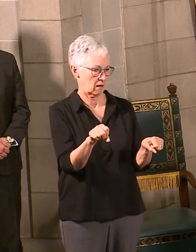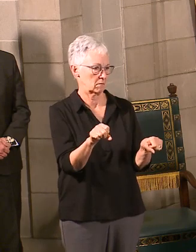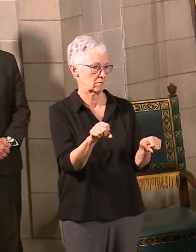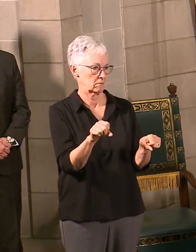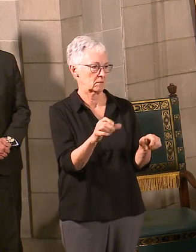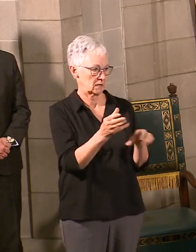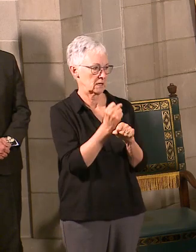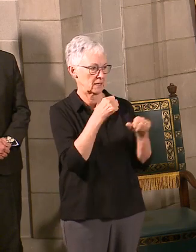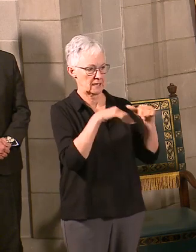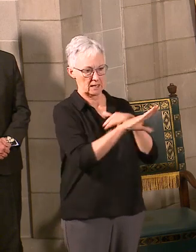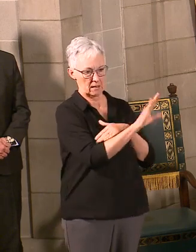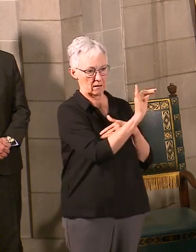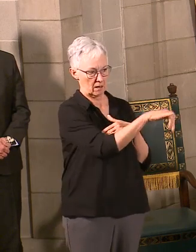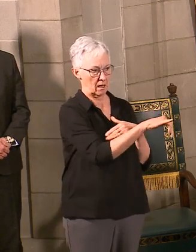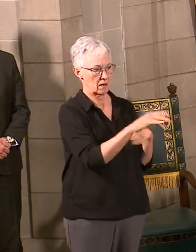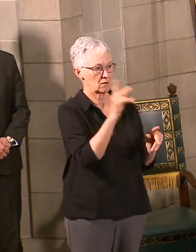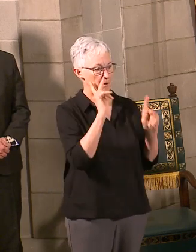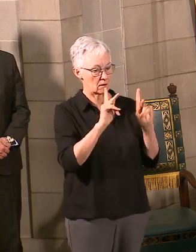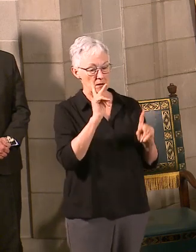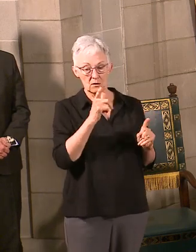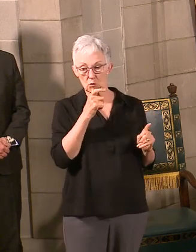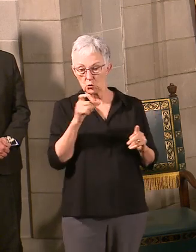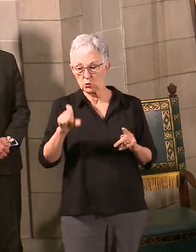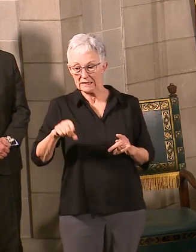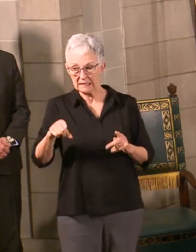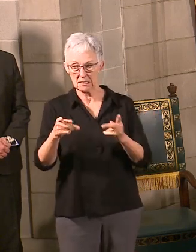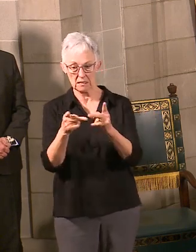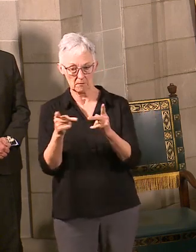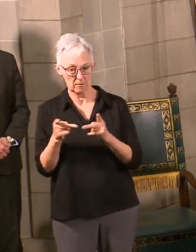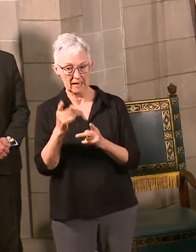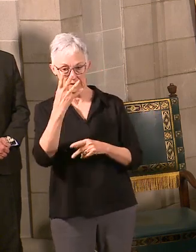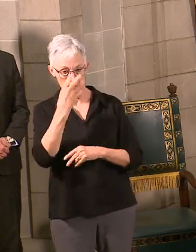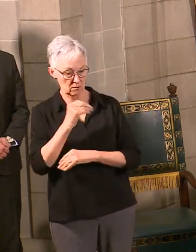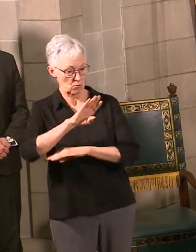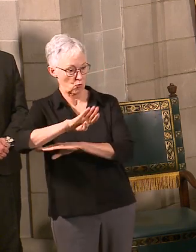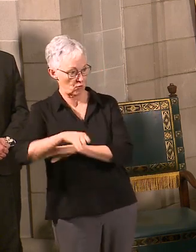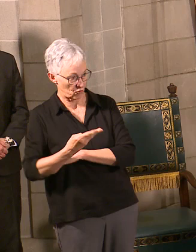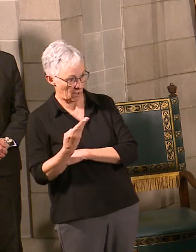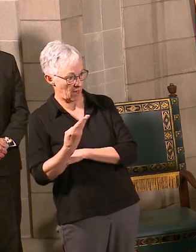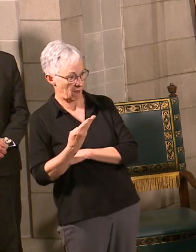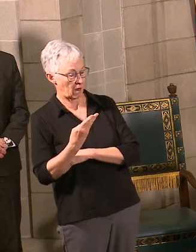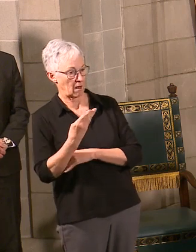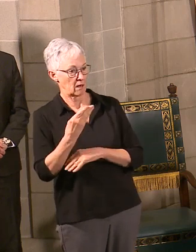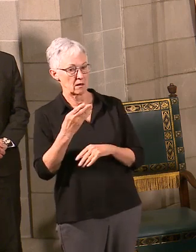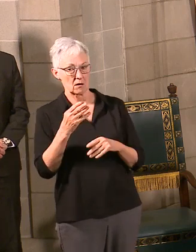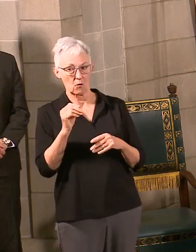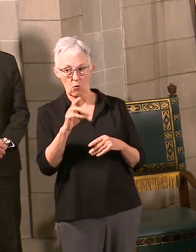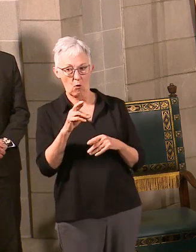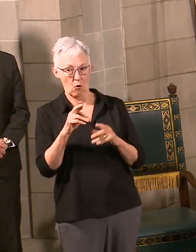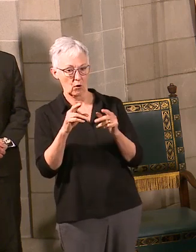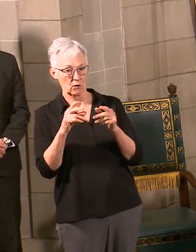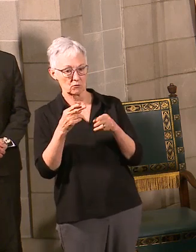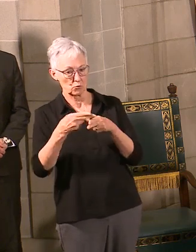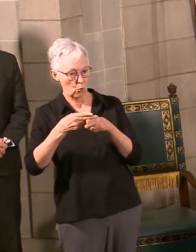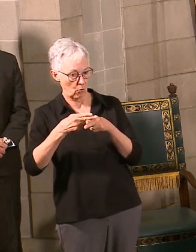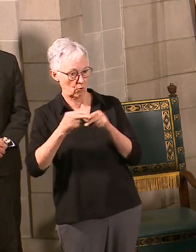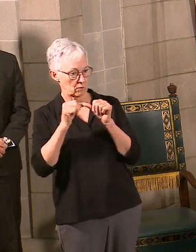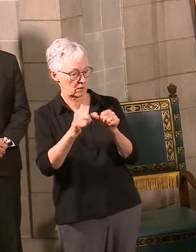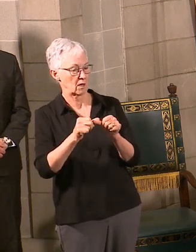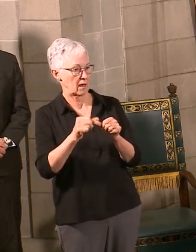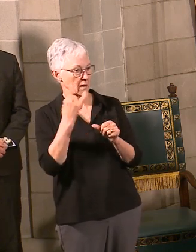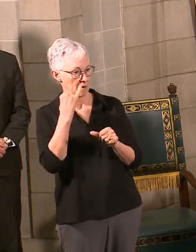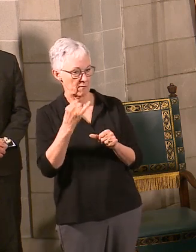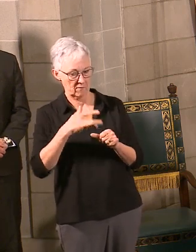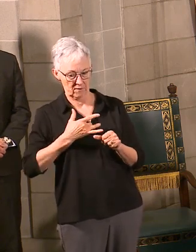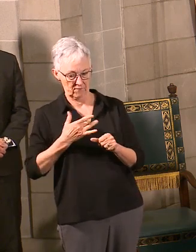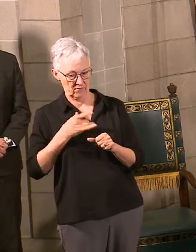for people who want to just seek lodging, our first responders and healthcare workers, that is out there and available. But